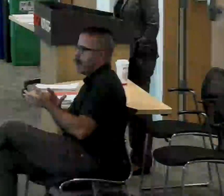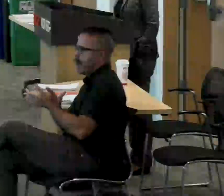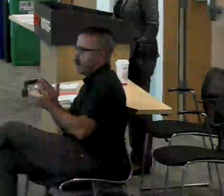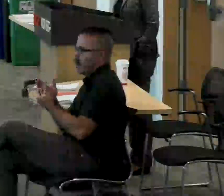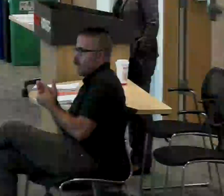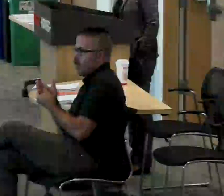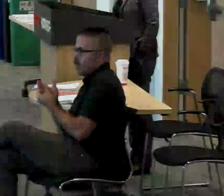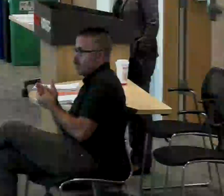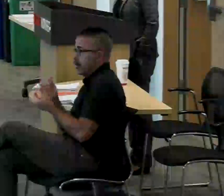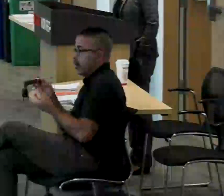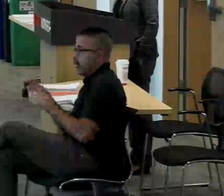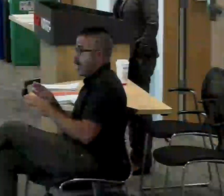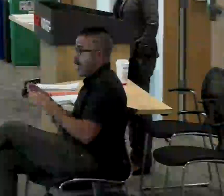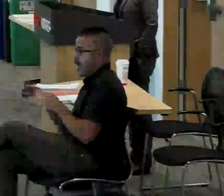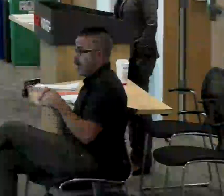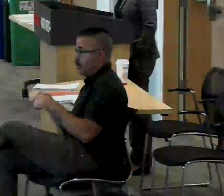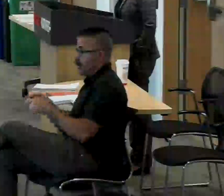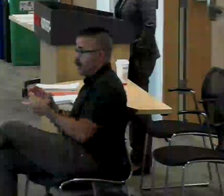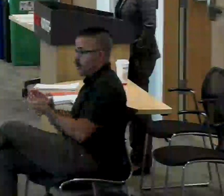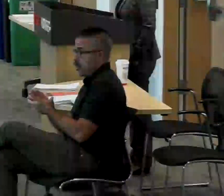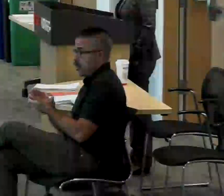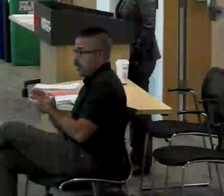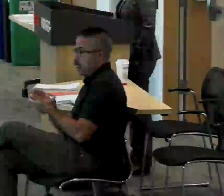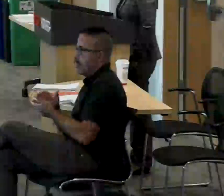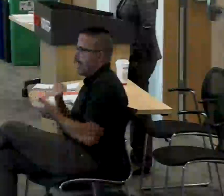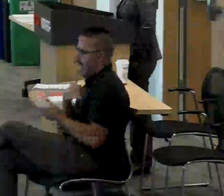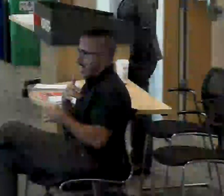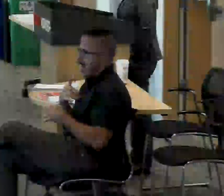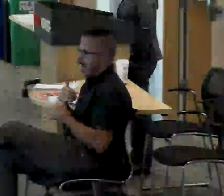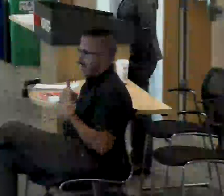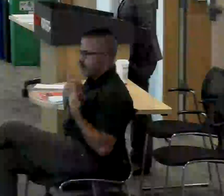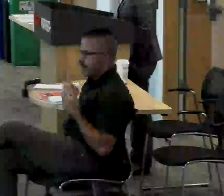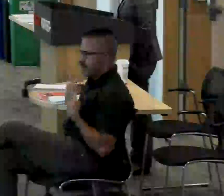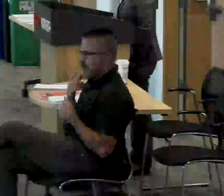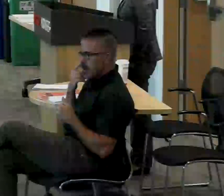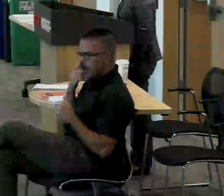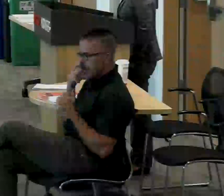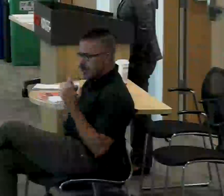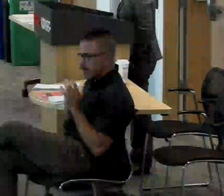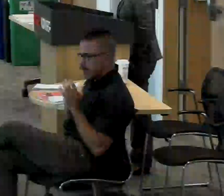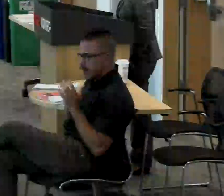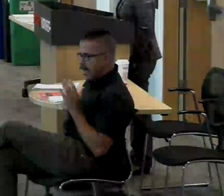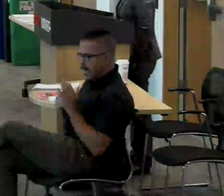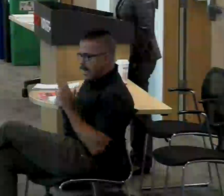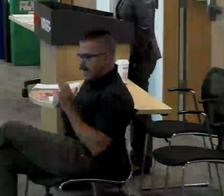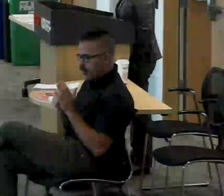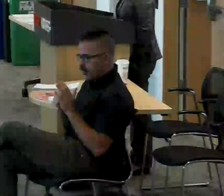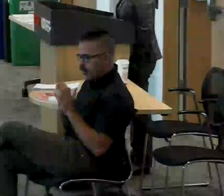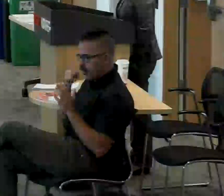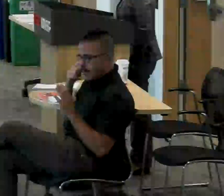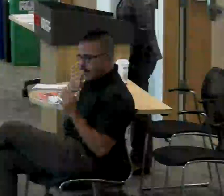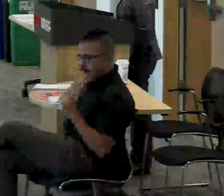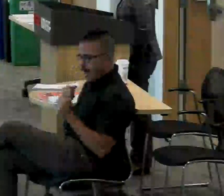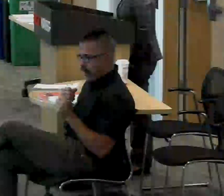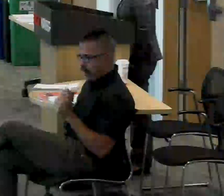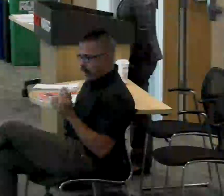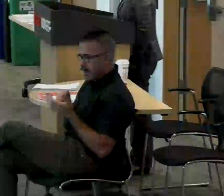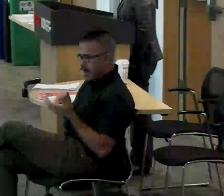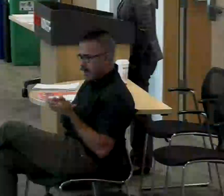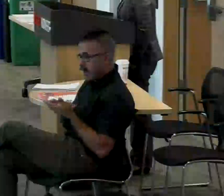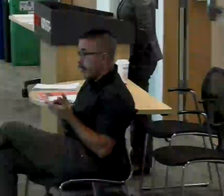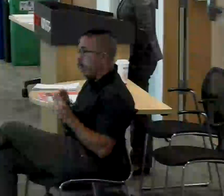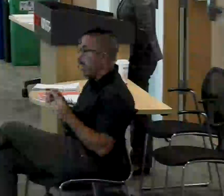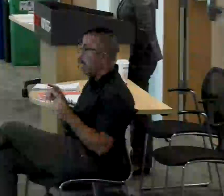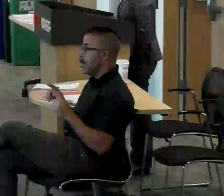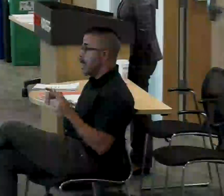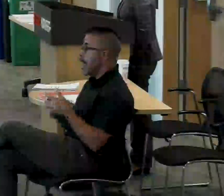when she was in school, there are certainly early indicators of mental health documented. A doctor's note stating that onset was